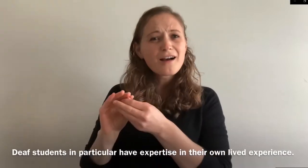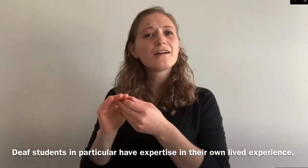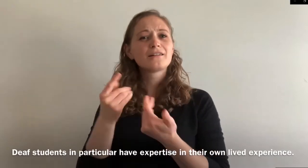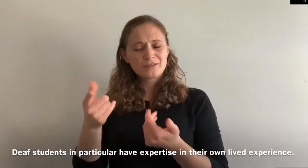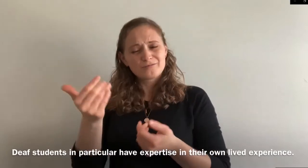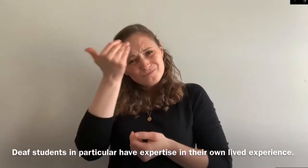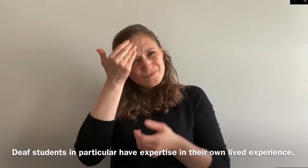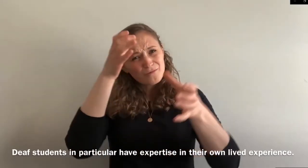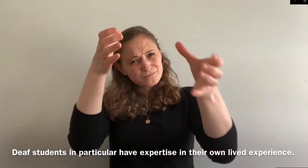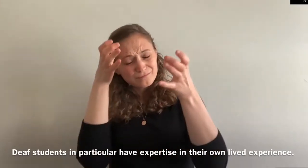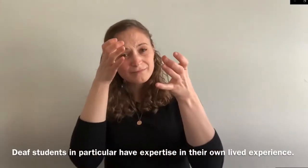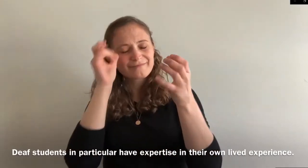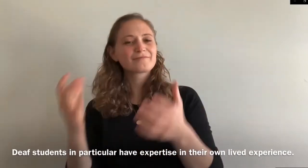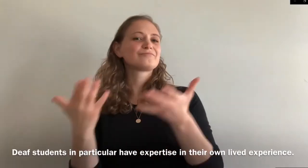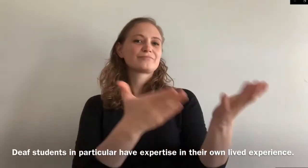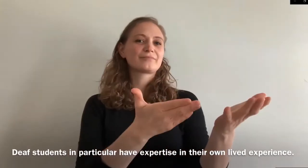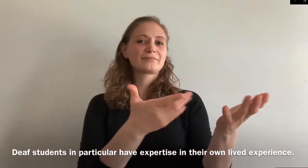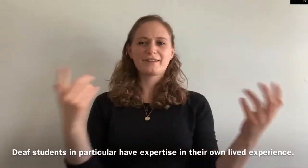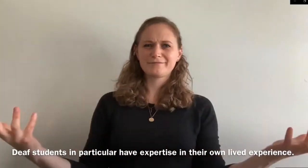lived experience.